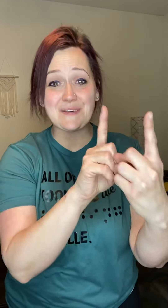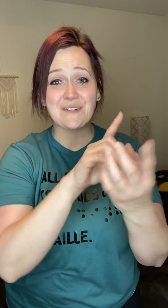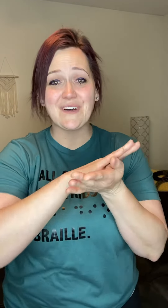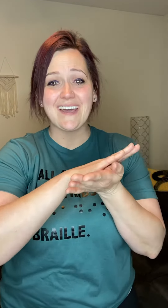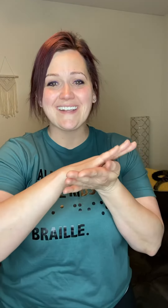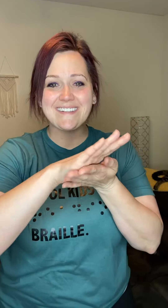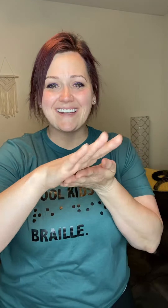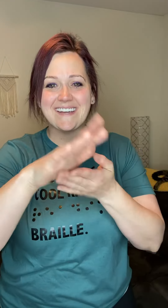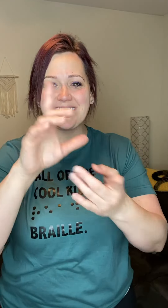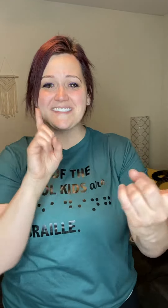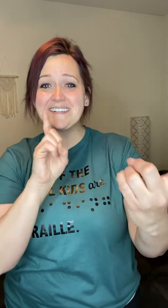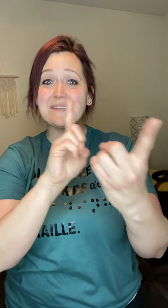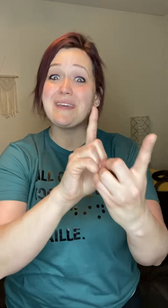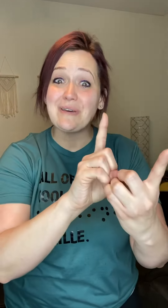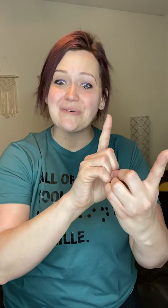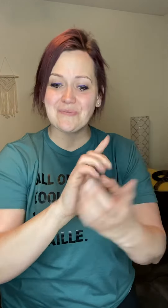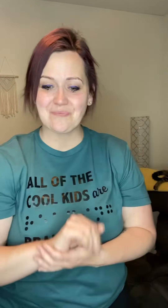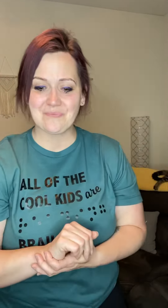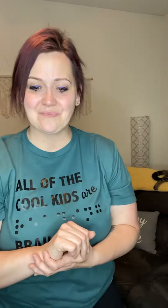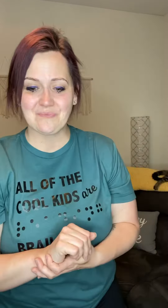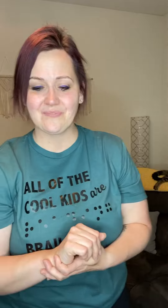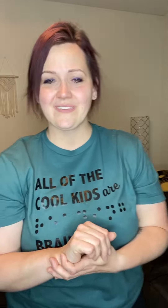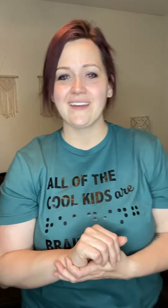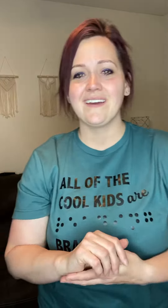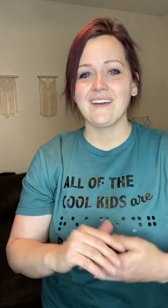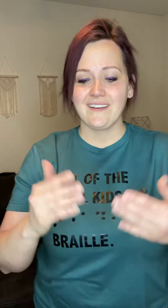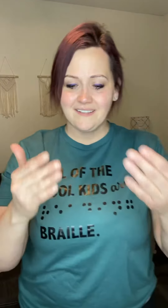you. Nice to meet you.